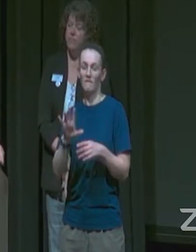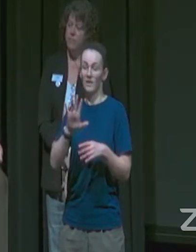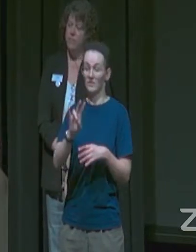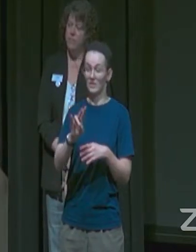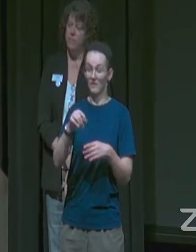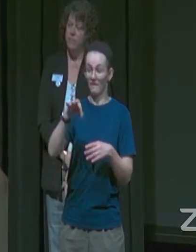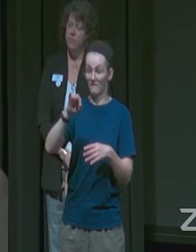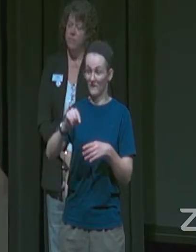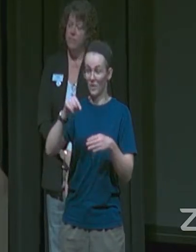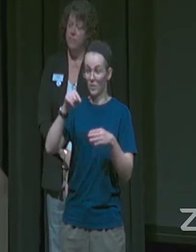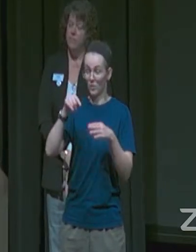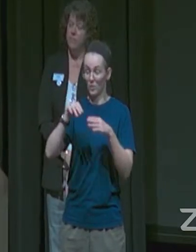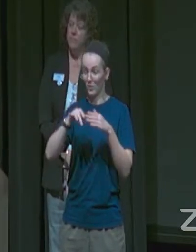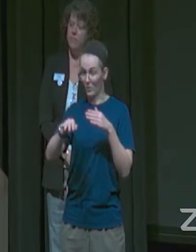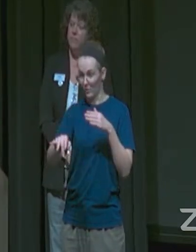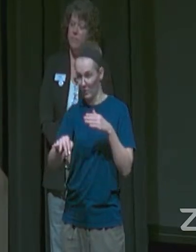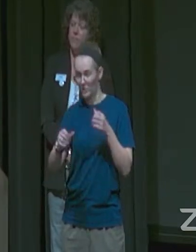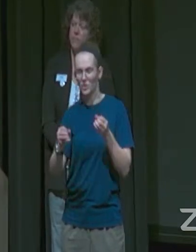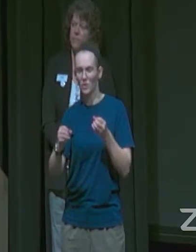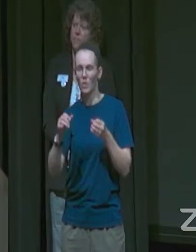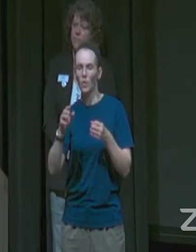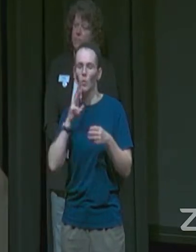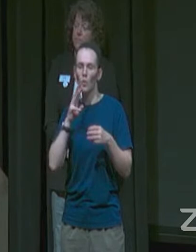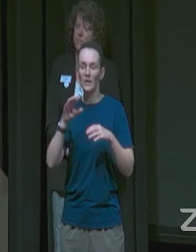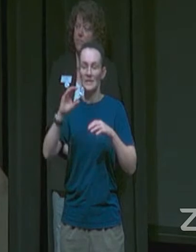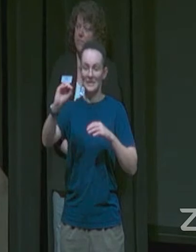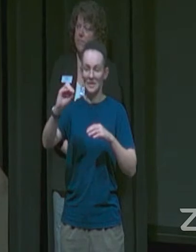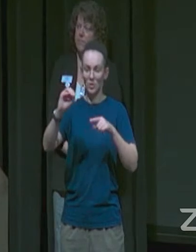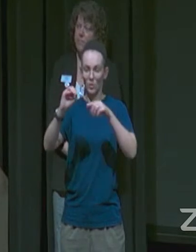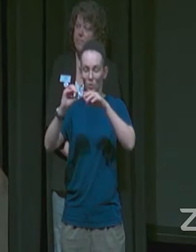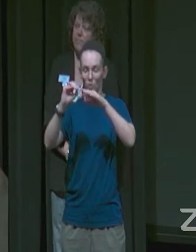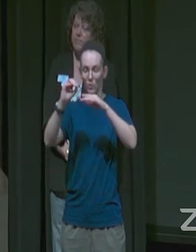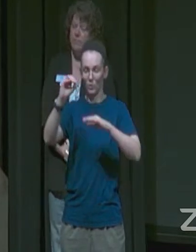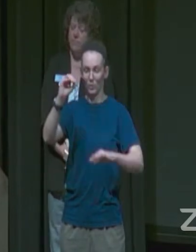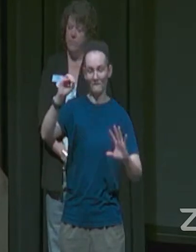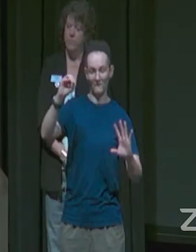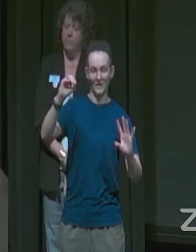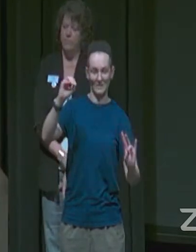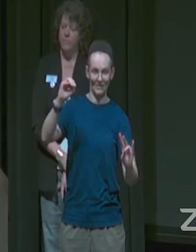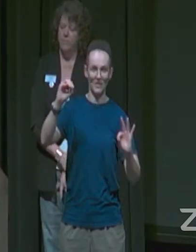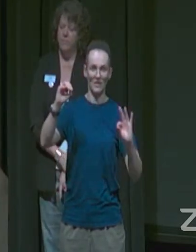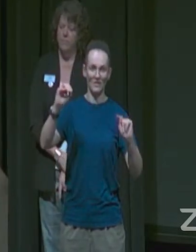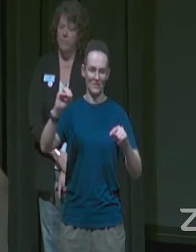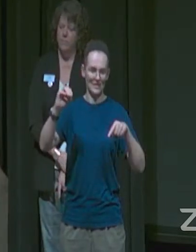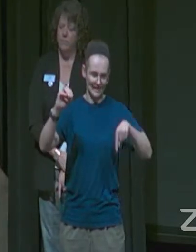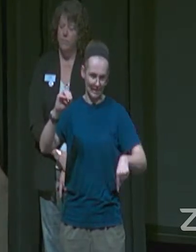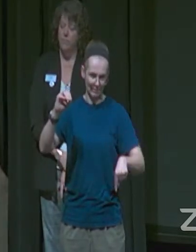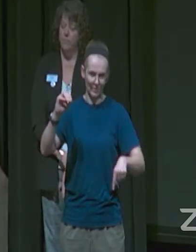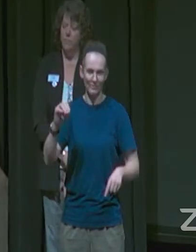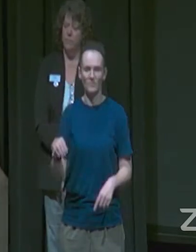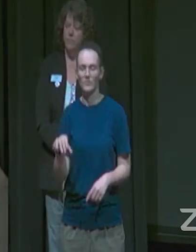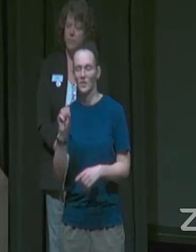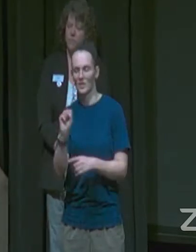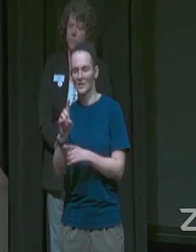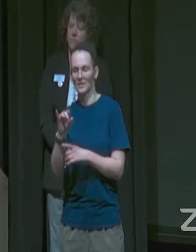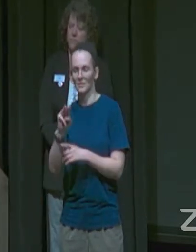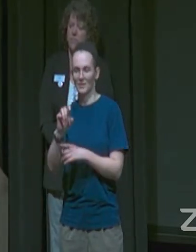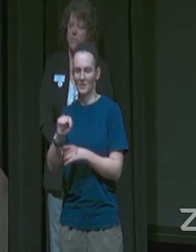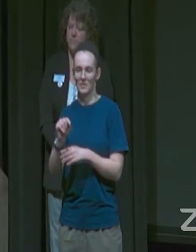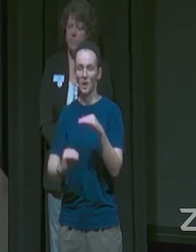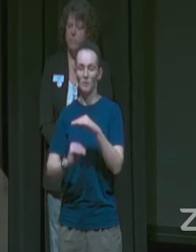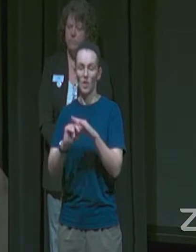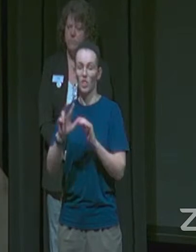57 feet down, so that water is from 0 to 57 feet deep. There's sediment up to 34 feet